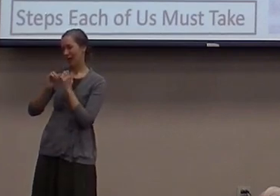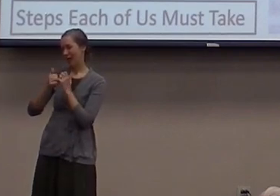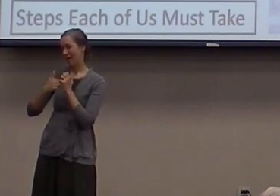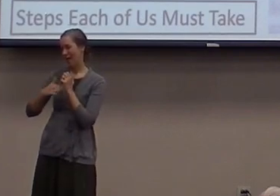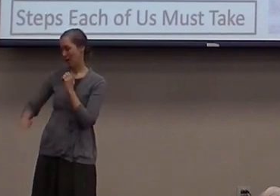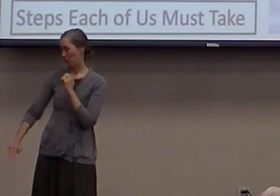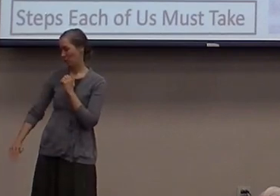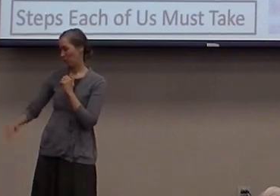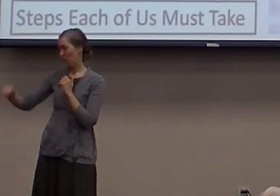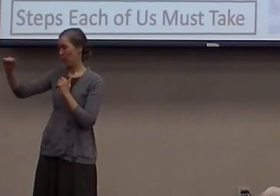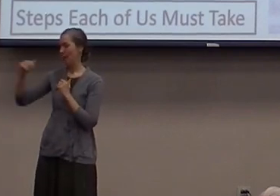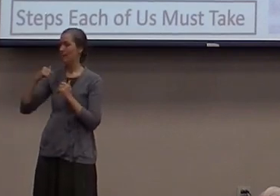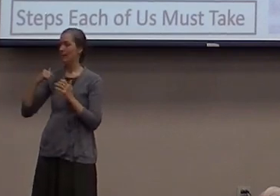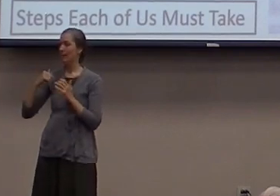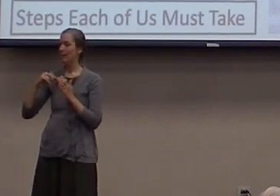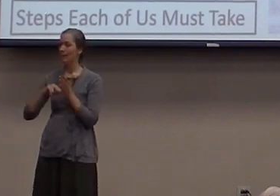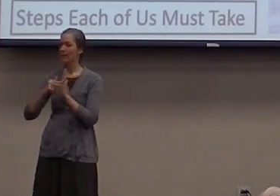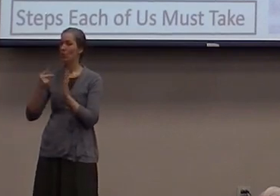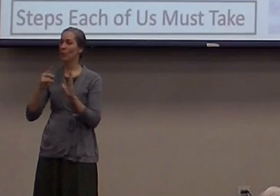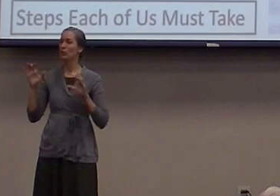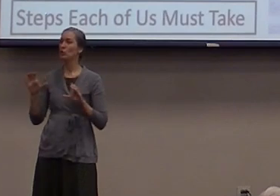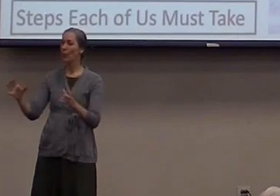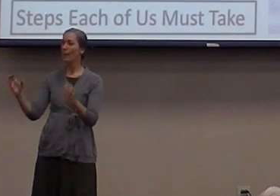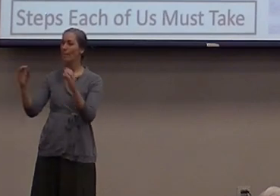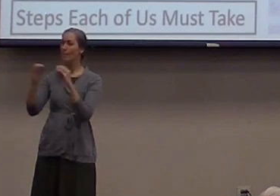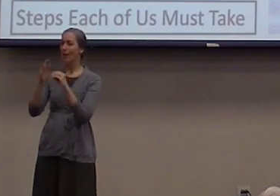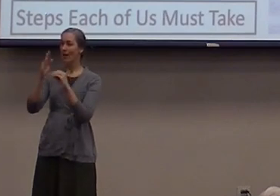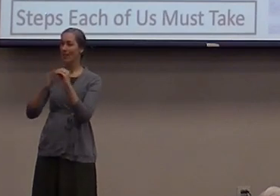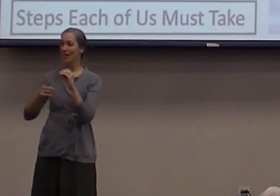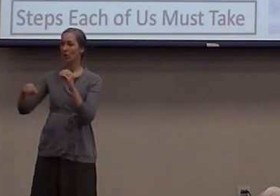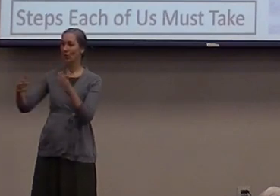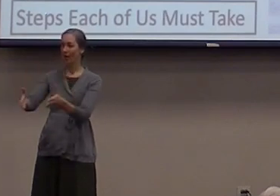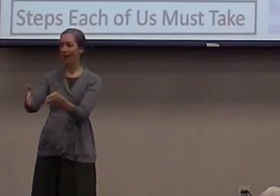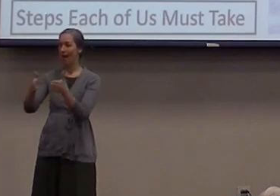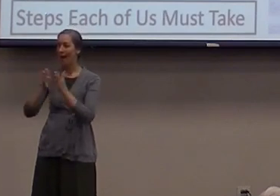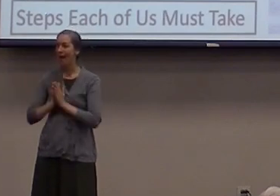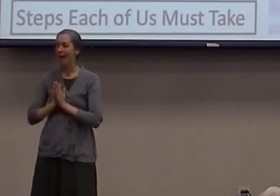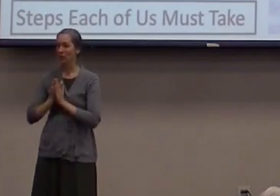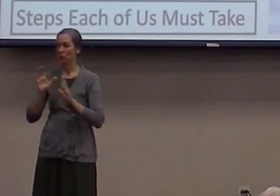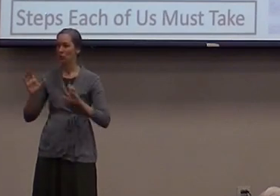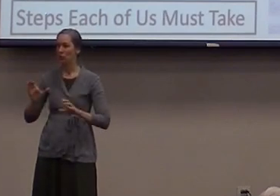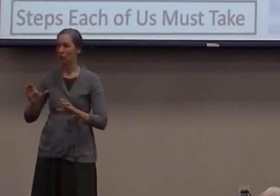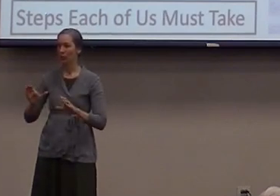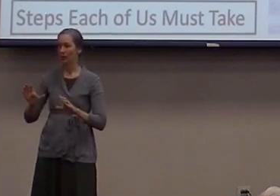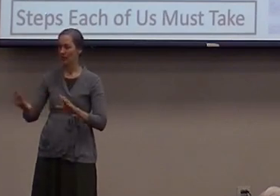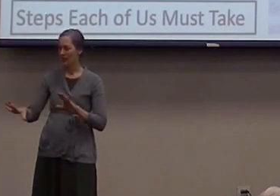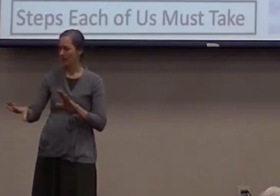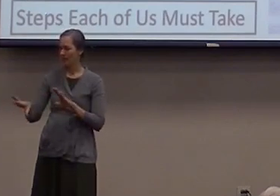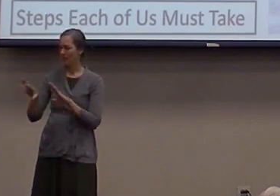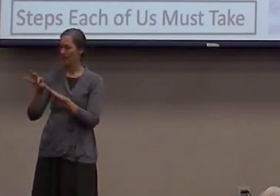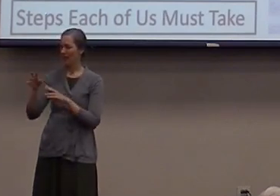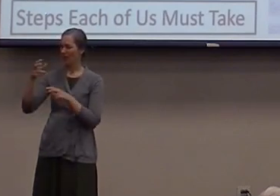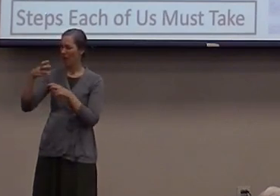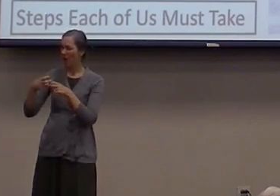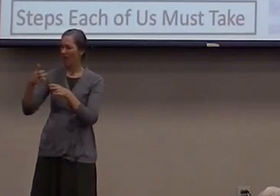It means to always do more than you're asked to do. Always choose the hardest job.